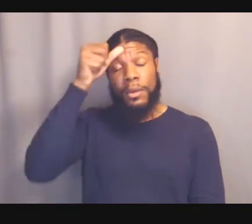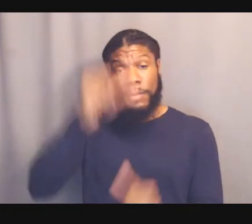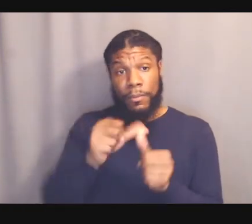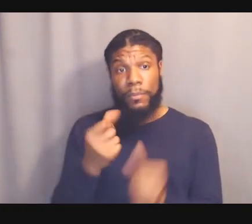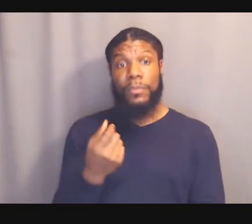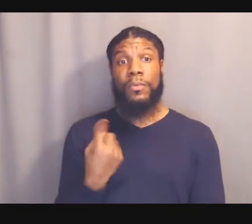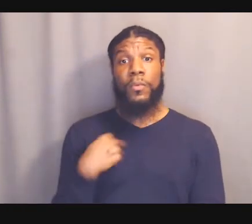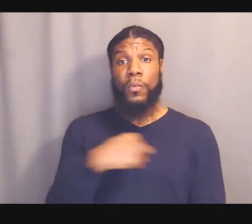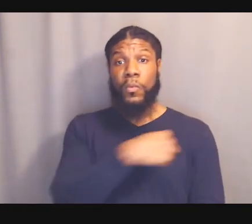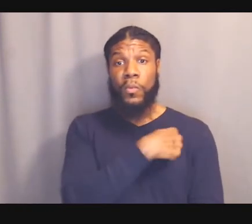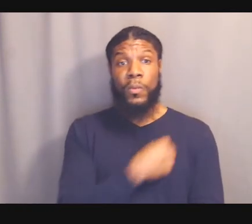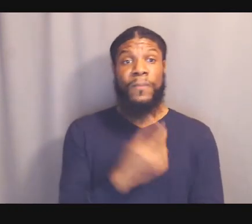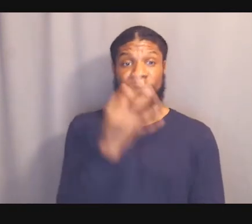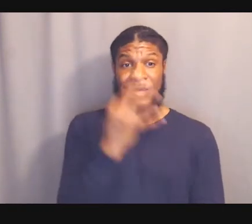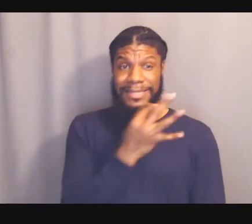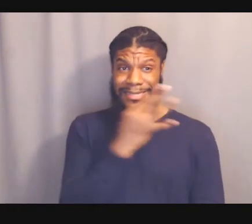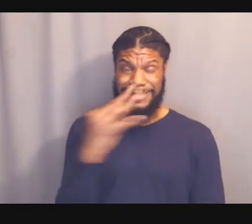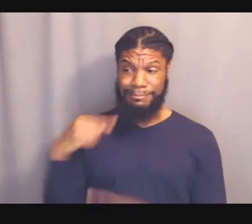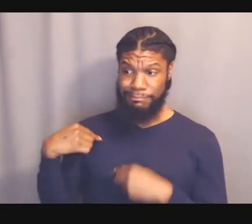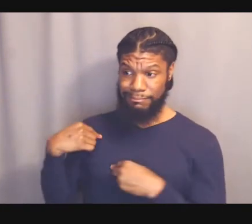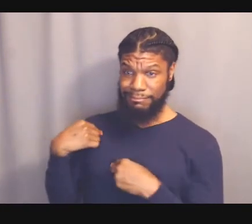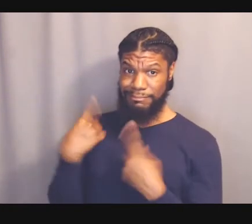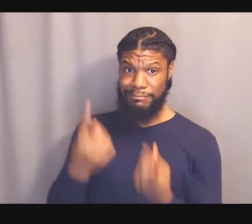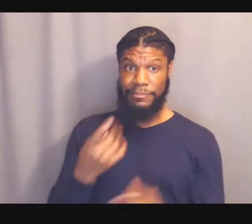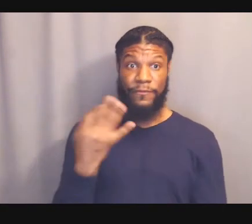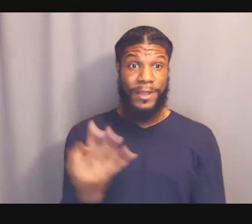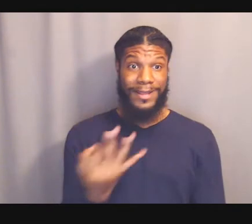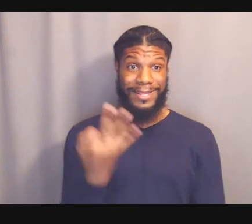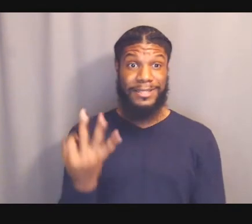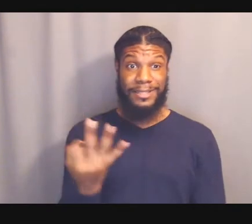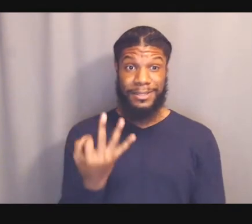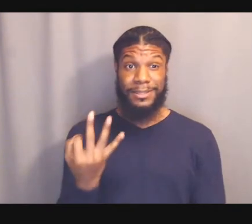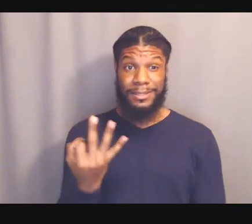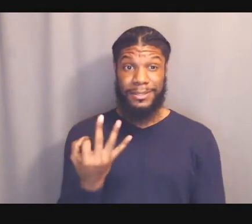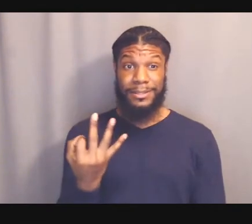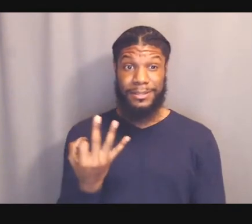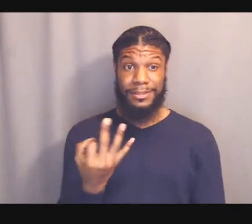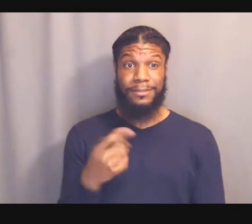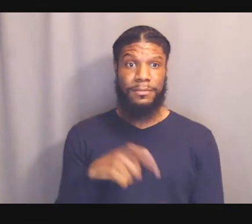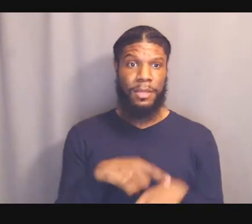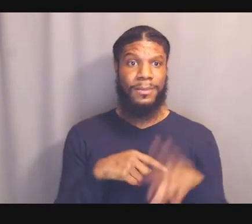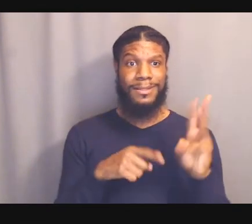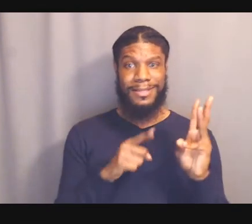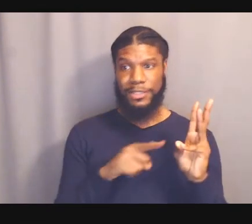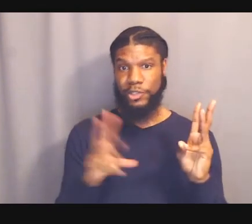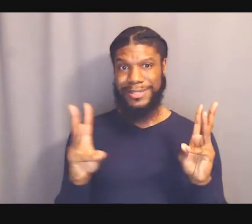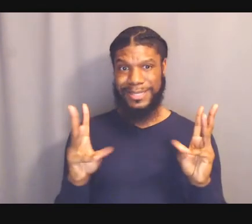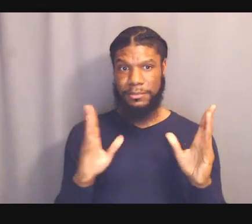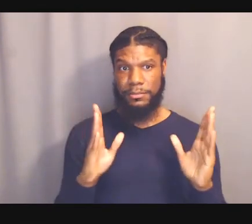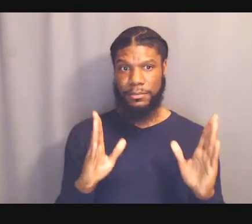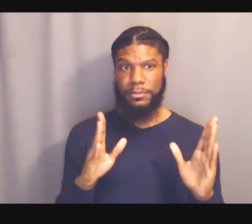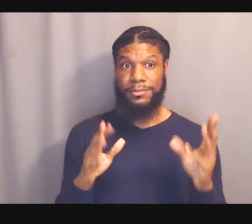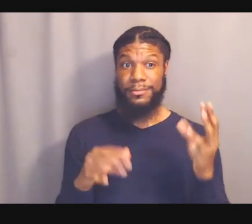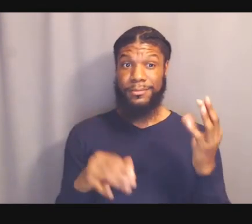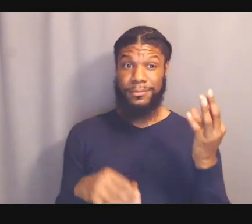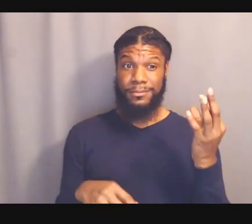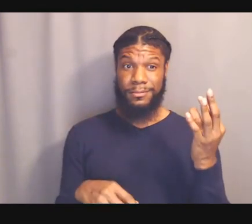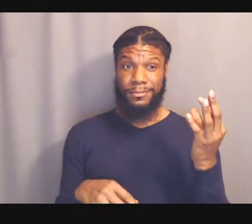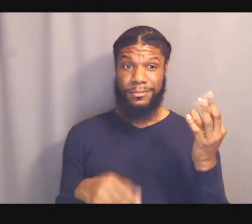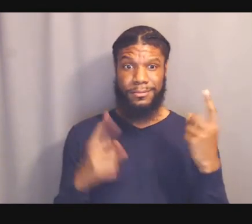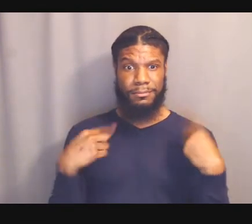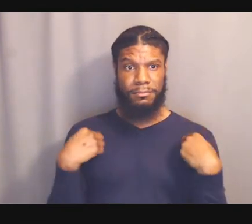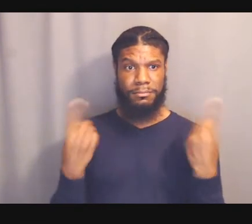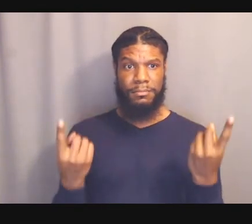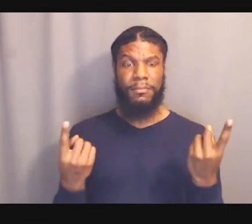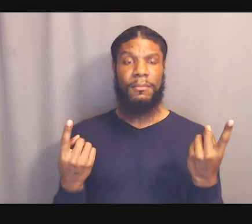fasting since Friday. We've been fasting from 6 to 6 since Friday, 6 a.m. to 6 p.m.